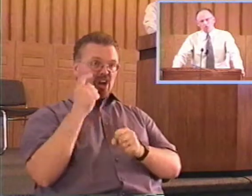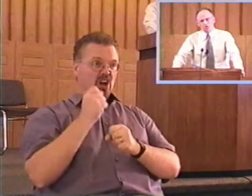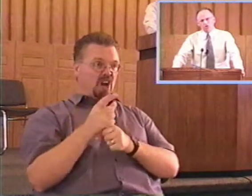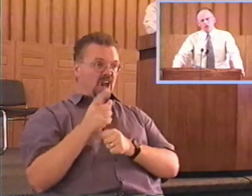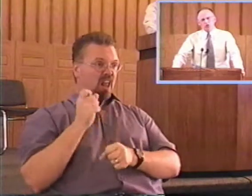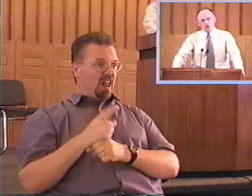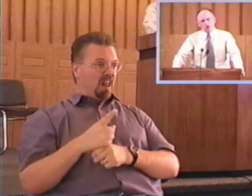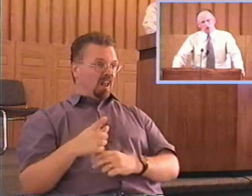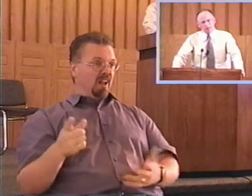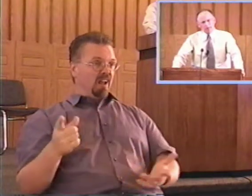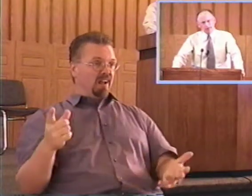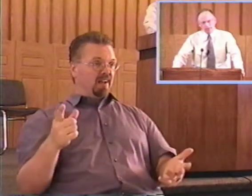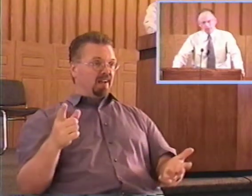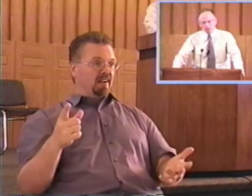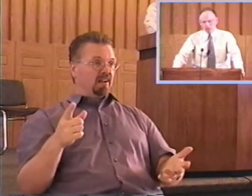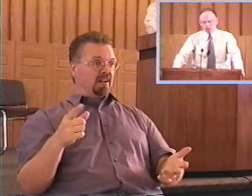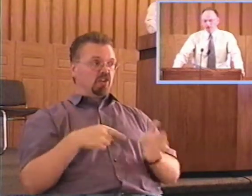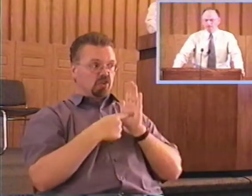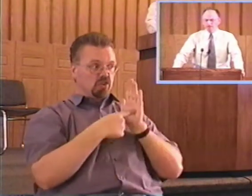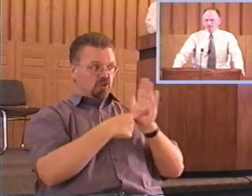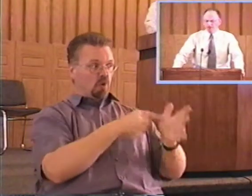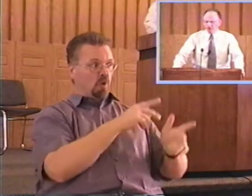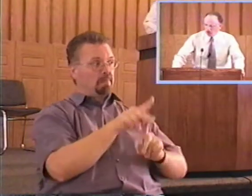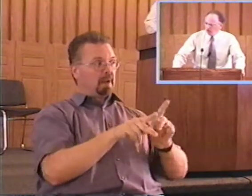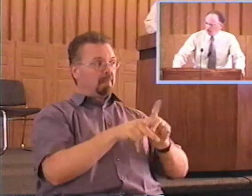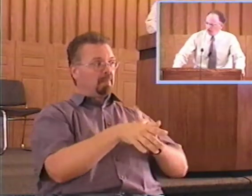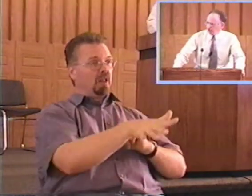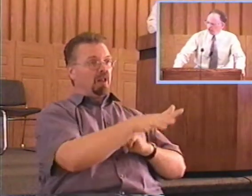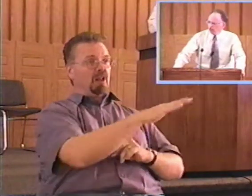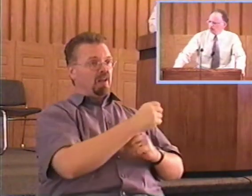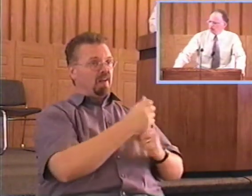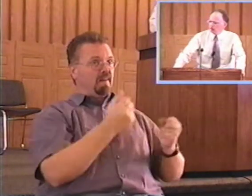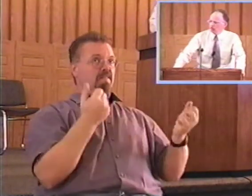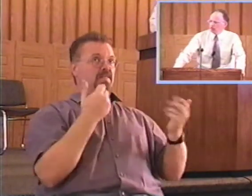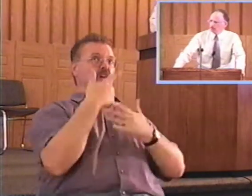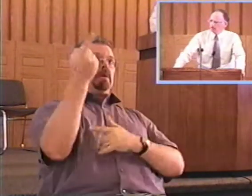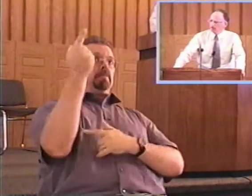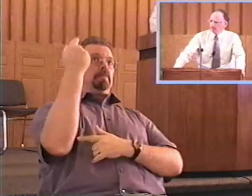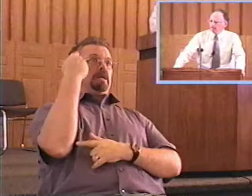in order to show people, fear me.